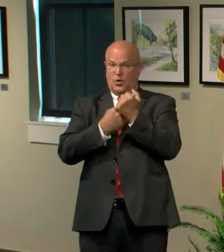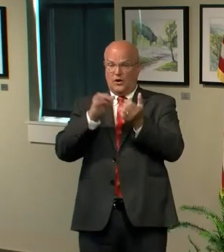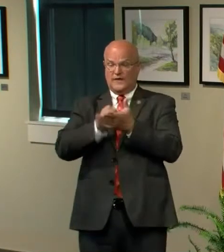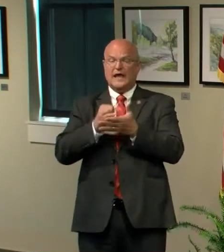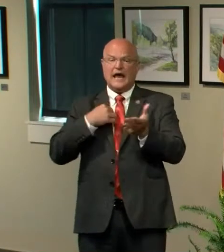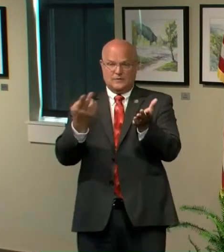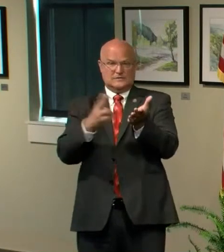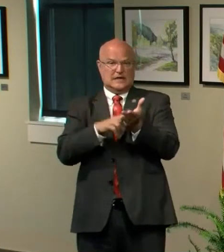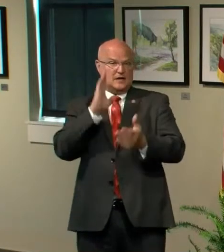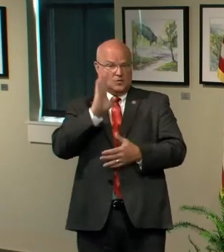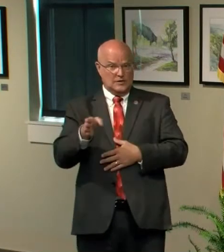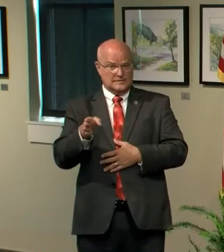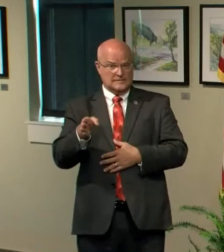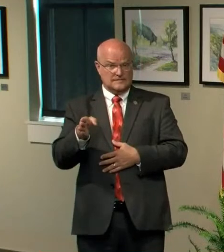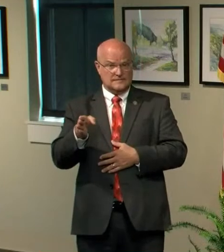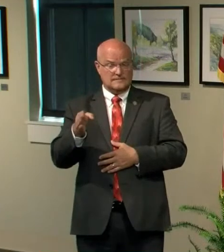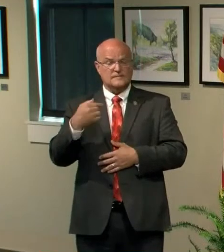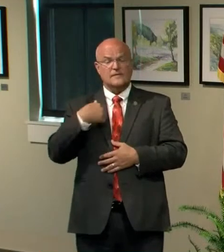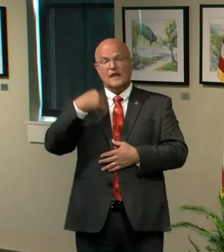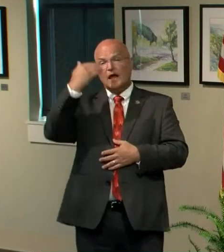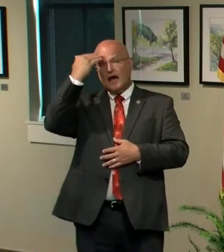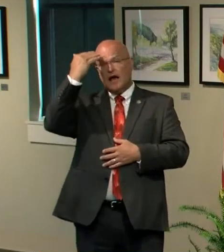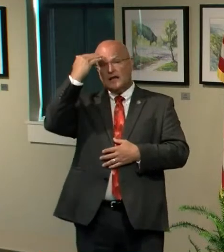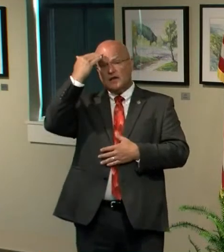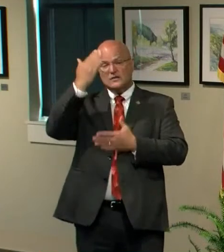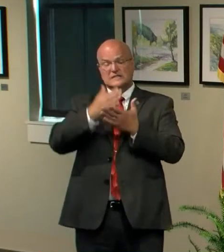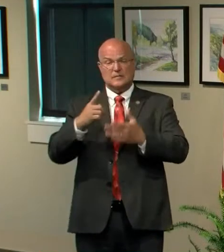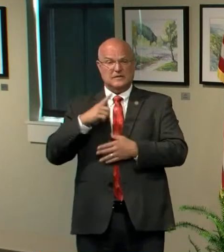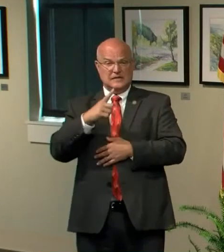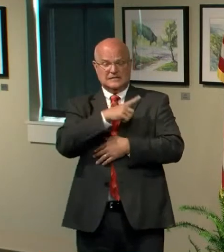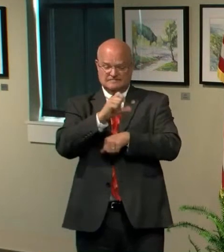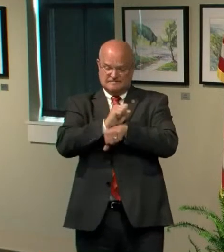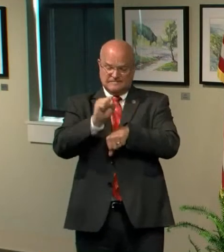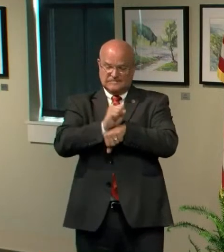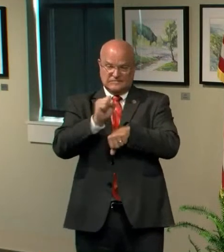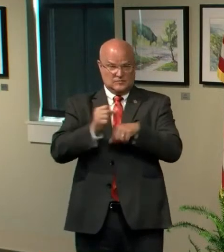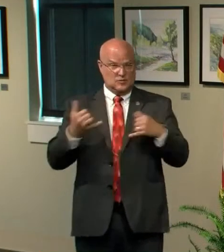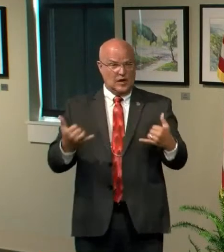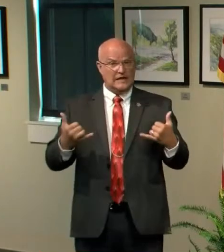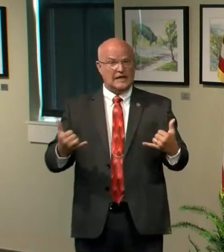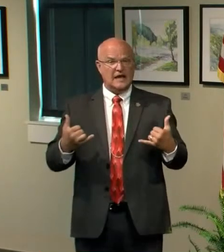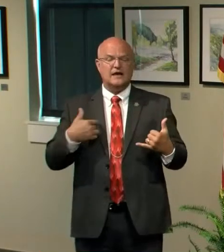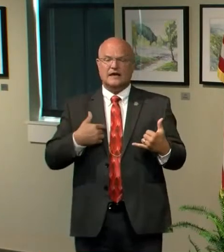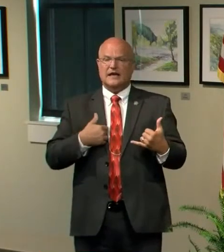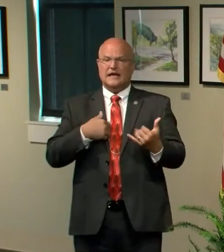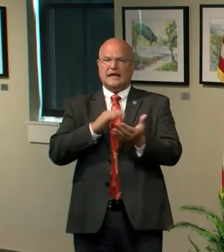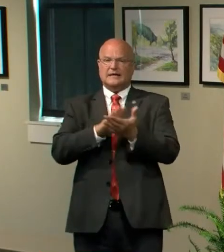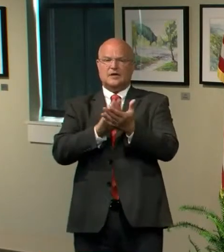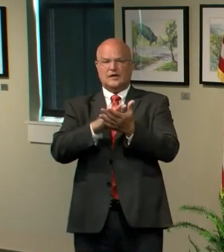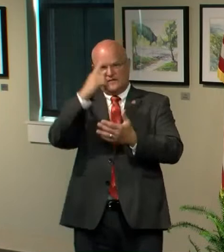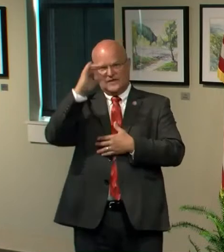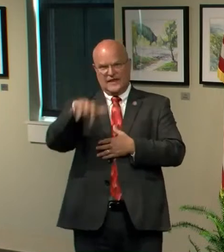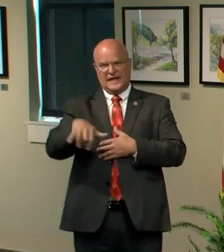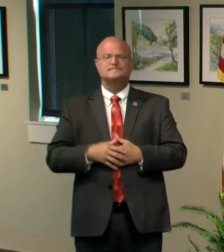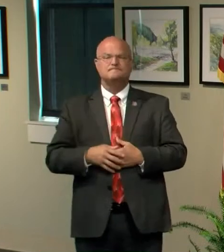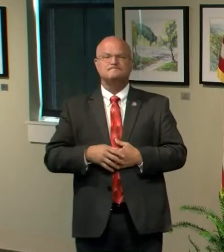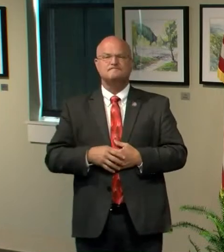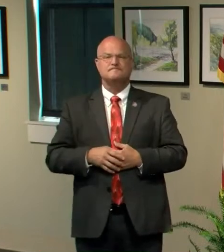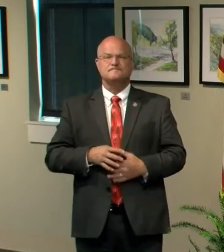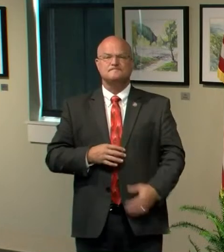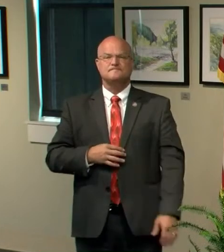I would sign it. I know that there's some legislators working on that, and I applaud them for it.